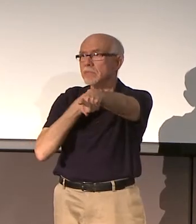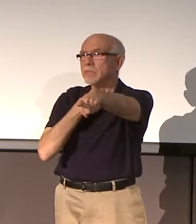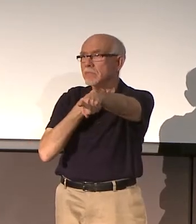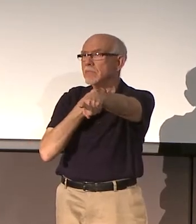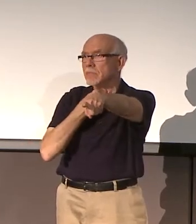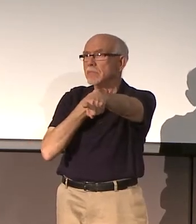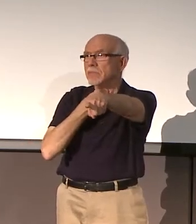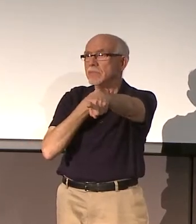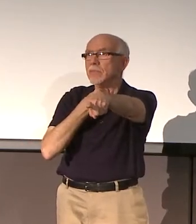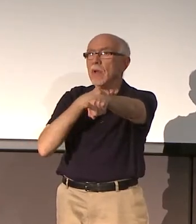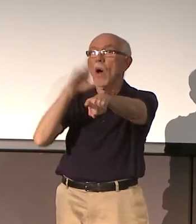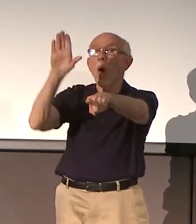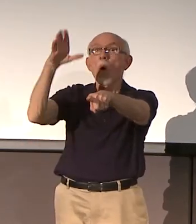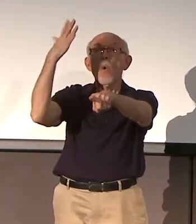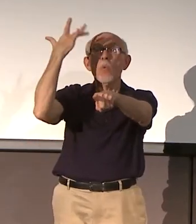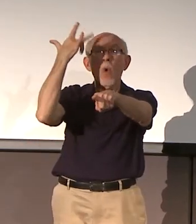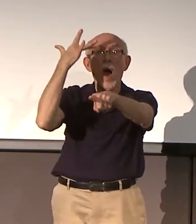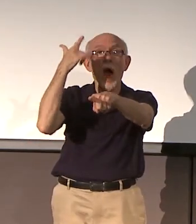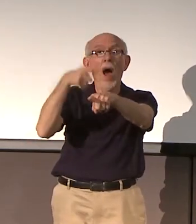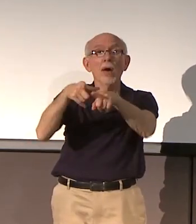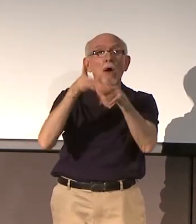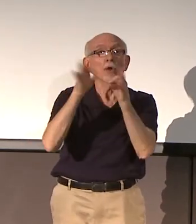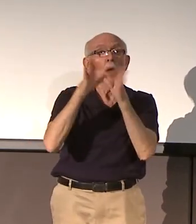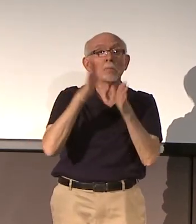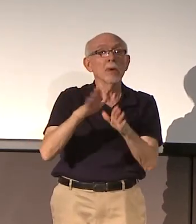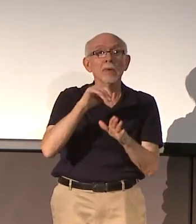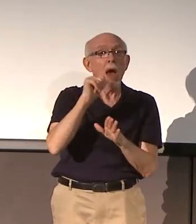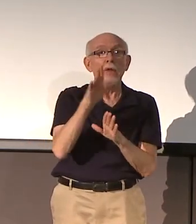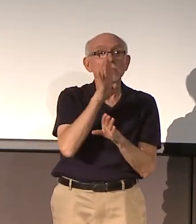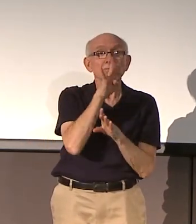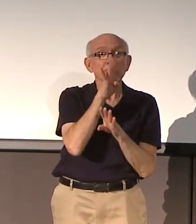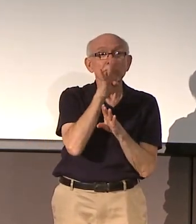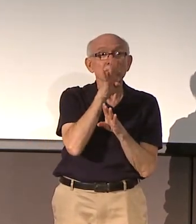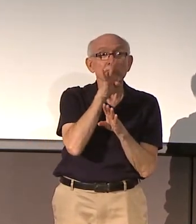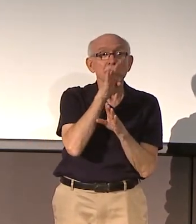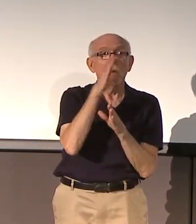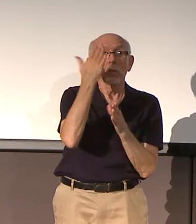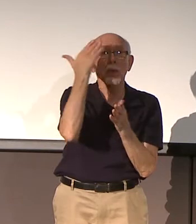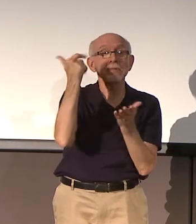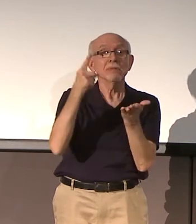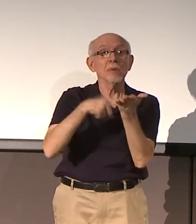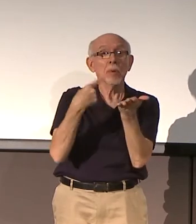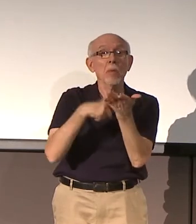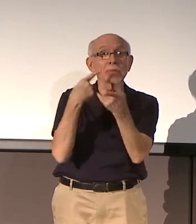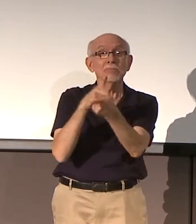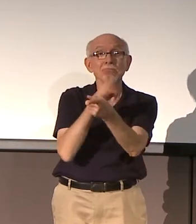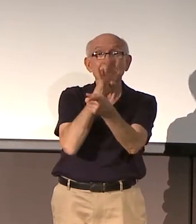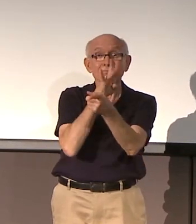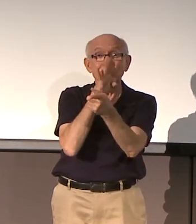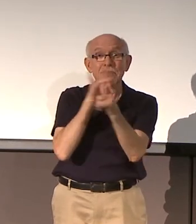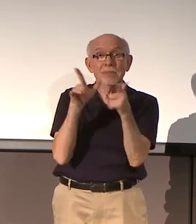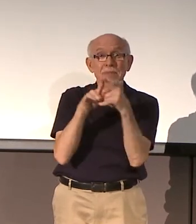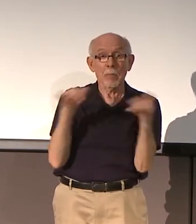And there will be no voice interpretation of the poem. And the reason why there won't be voice interpretation is